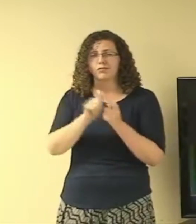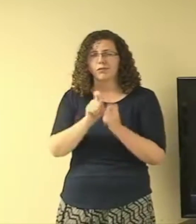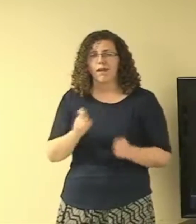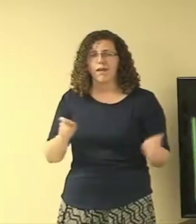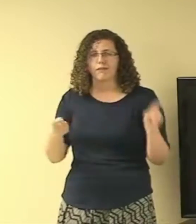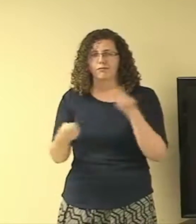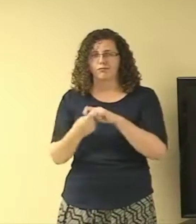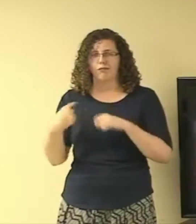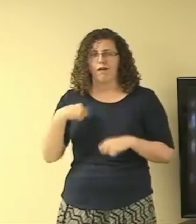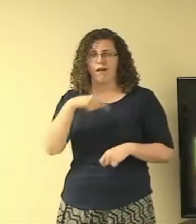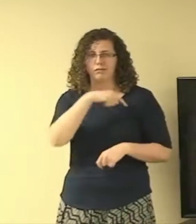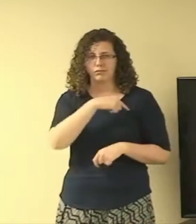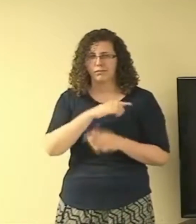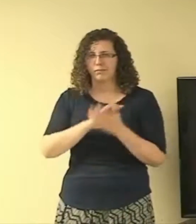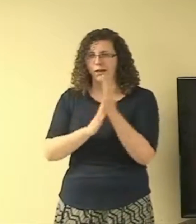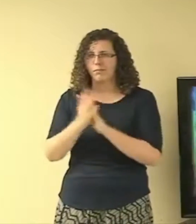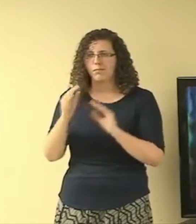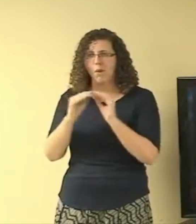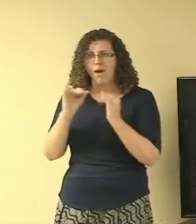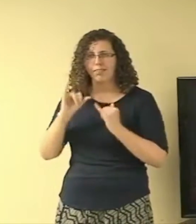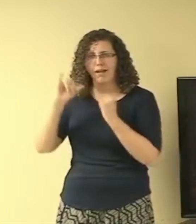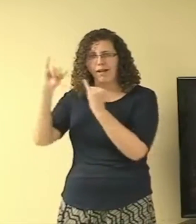kid. He wants us to be